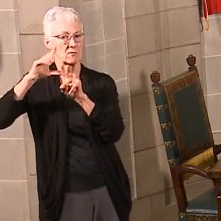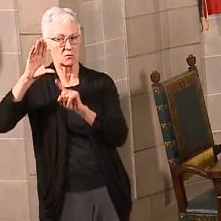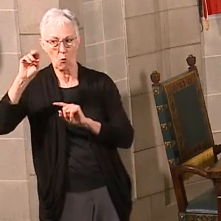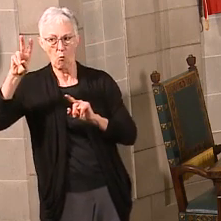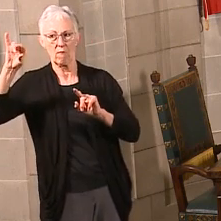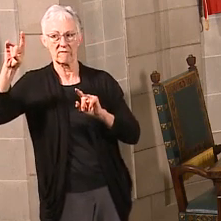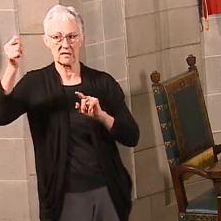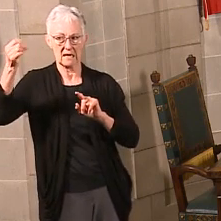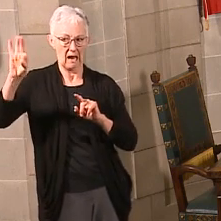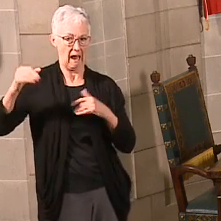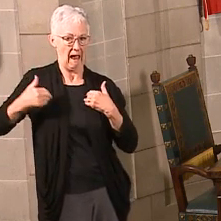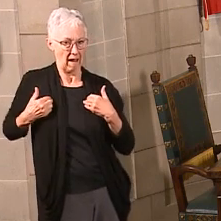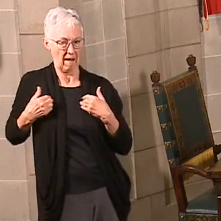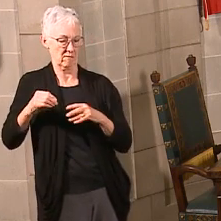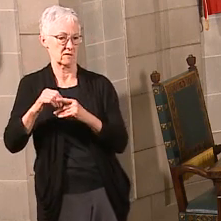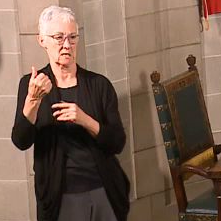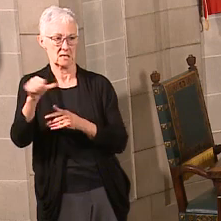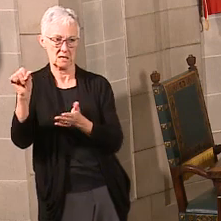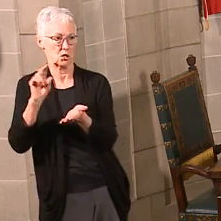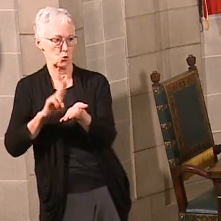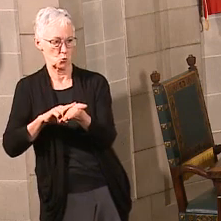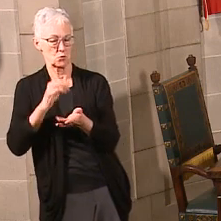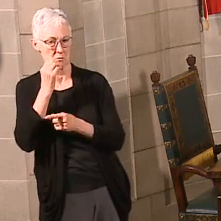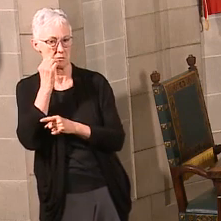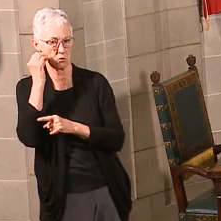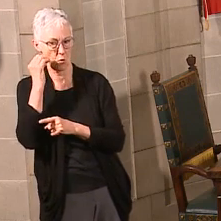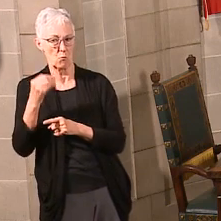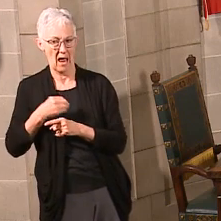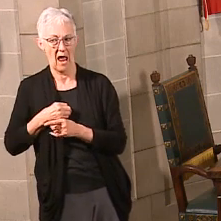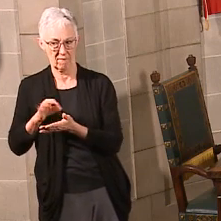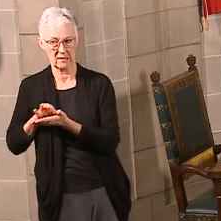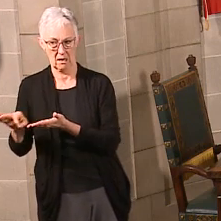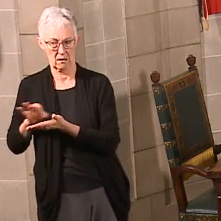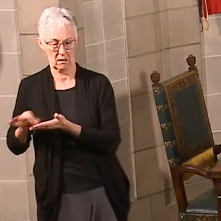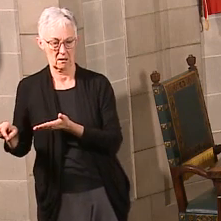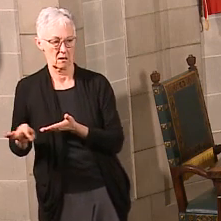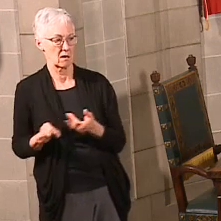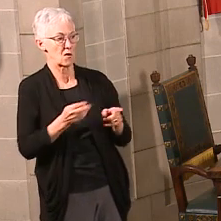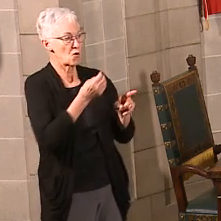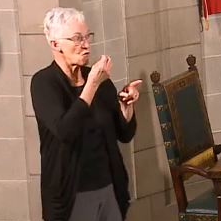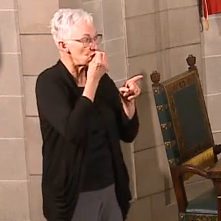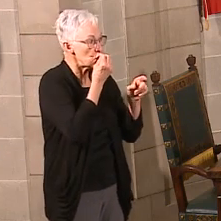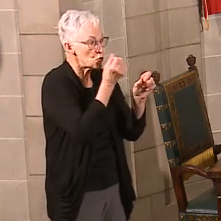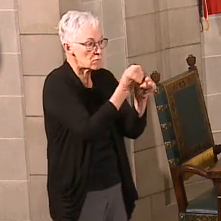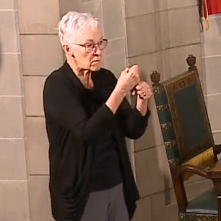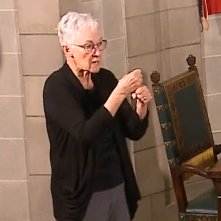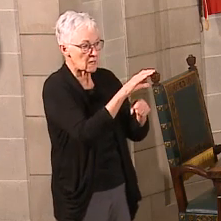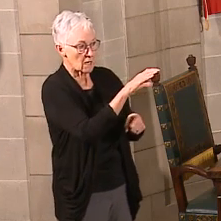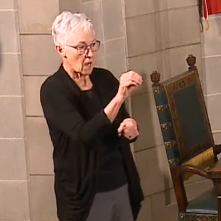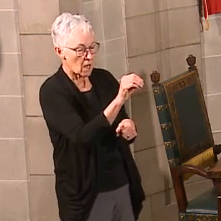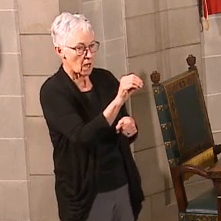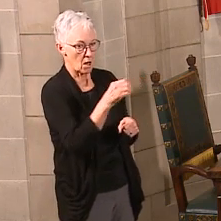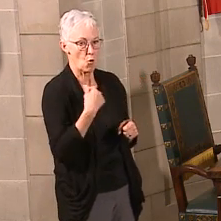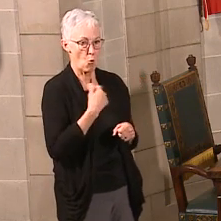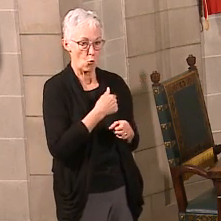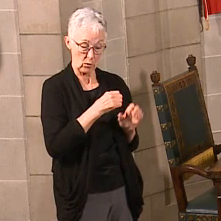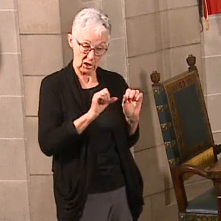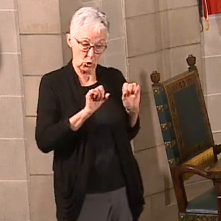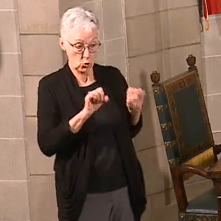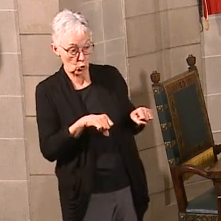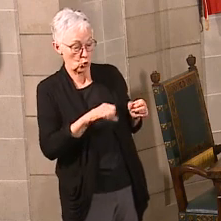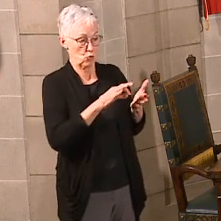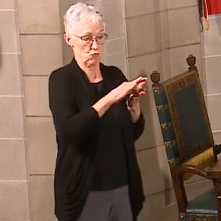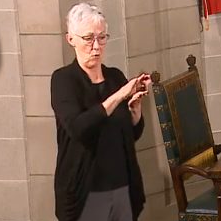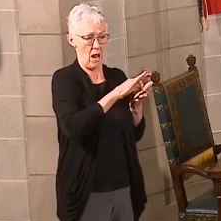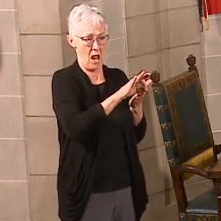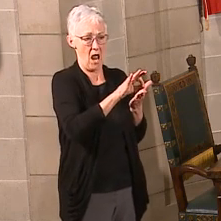keep track of that automatically. As far as the processing plants go, we do have a system where we could track that. Currently, I can't